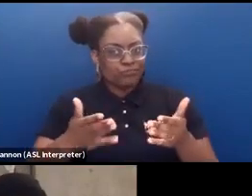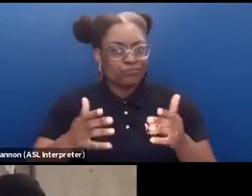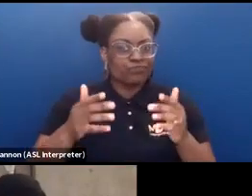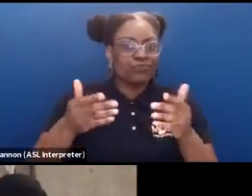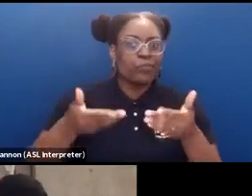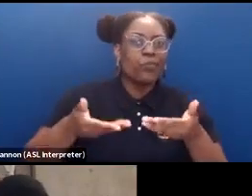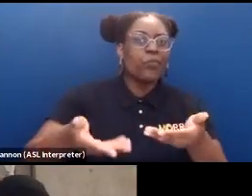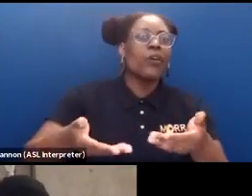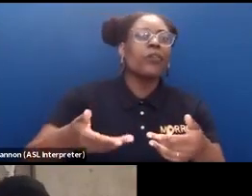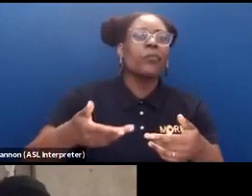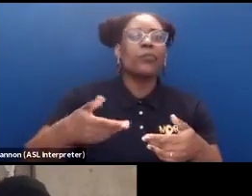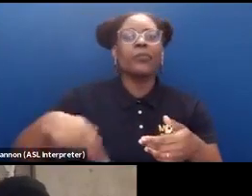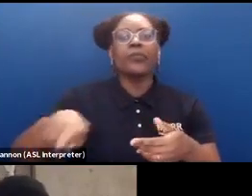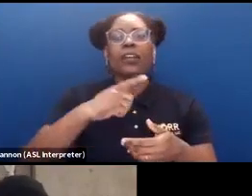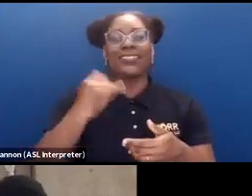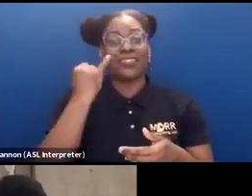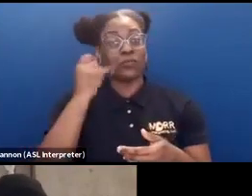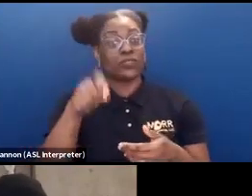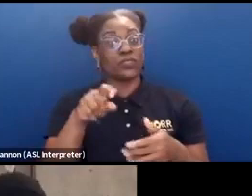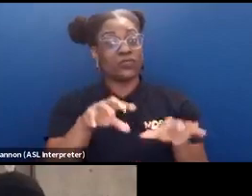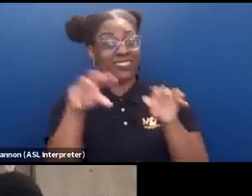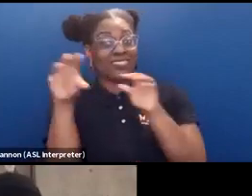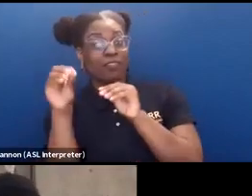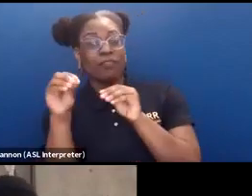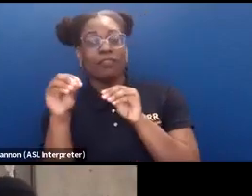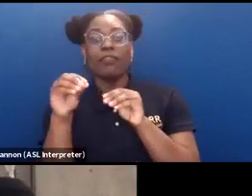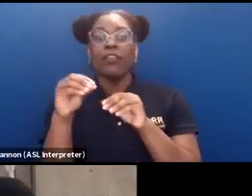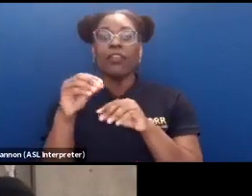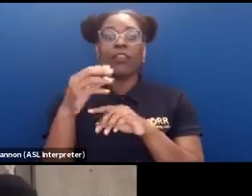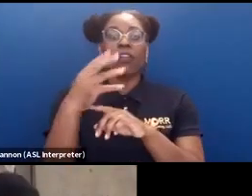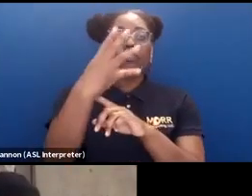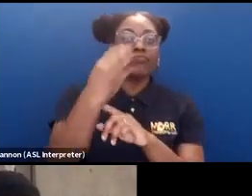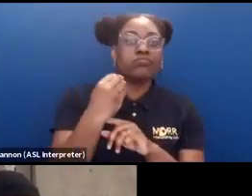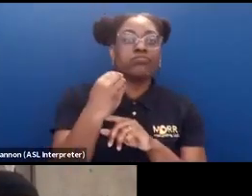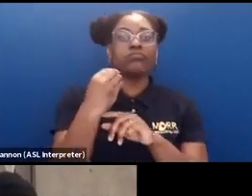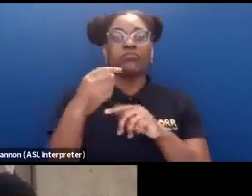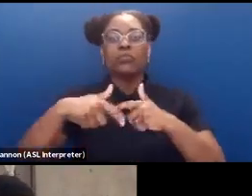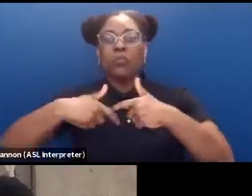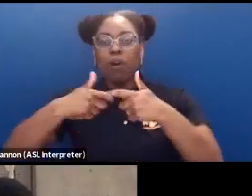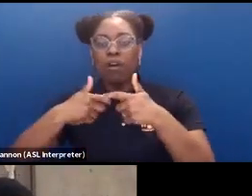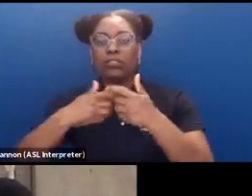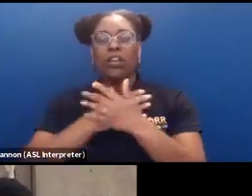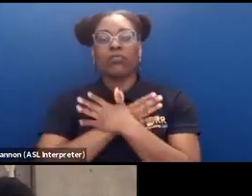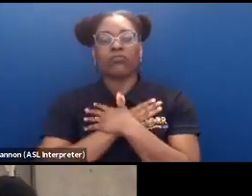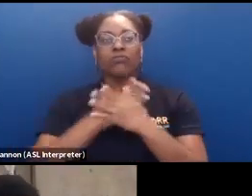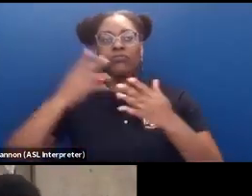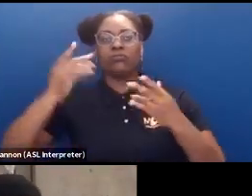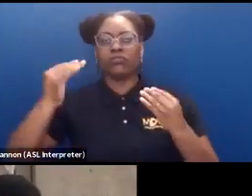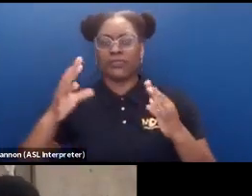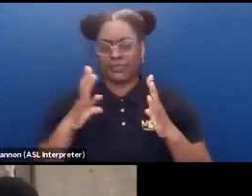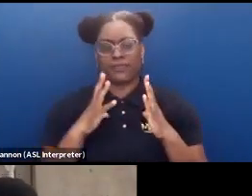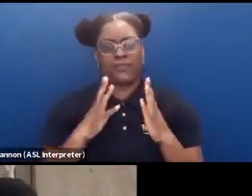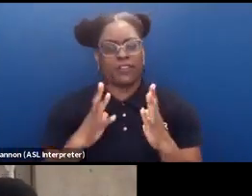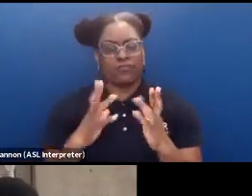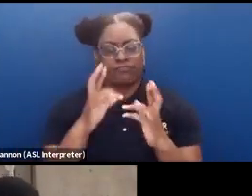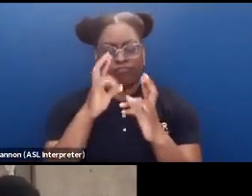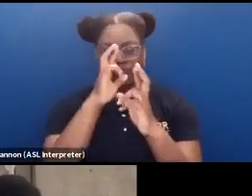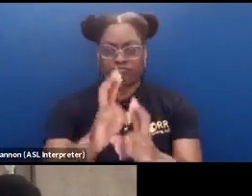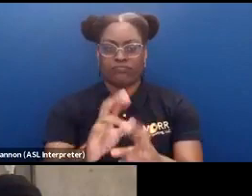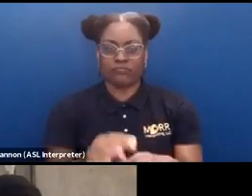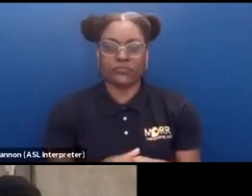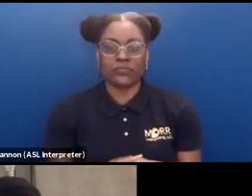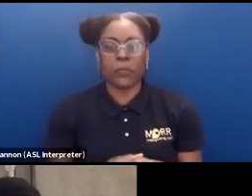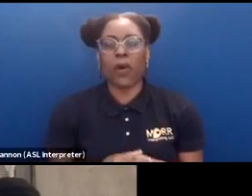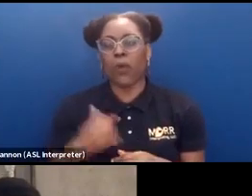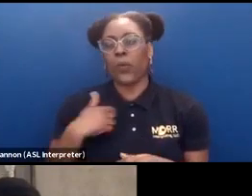and do what you need to do to take care of yourself. But we will also try to the best of our ability to give a warning when we're talking